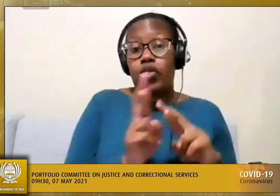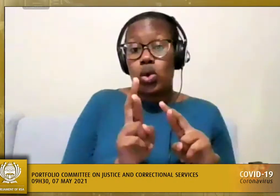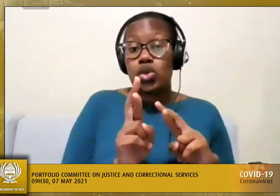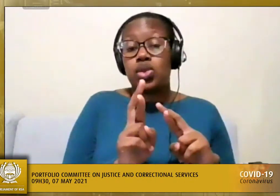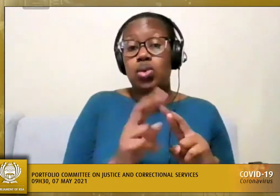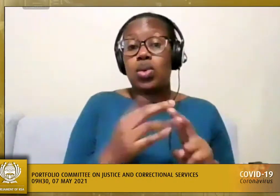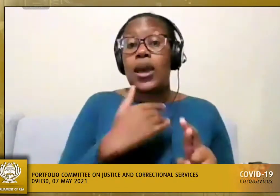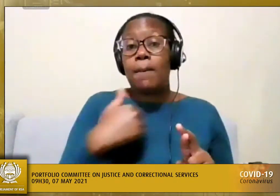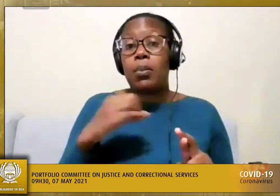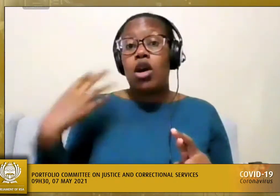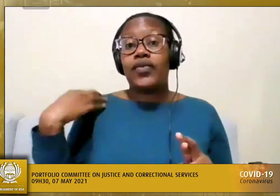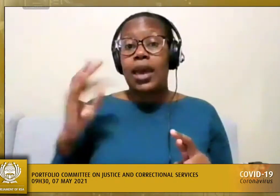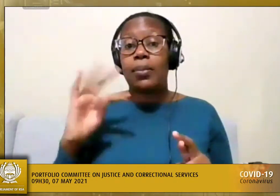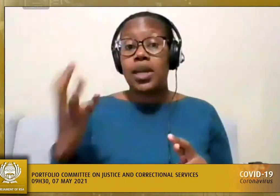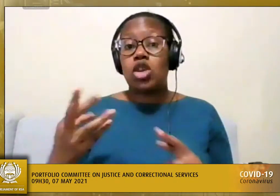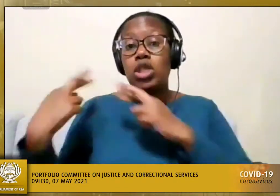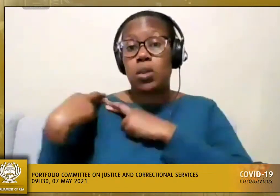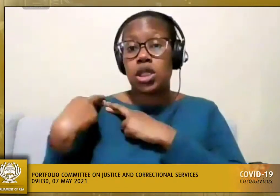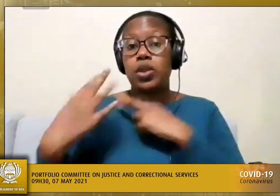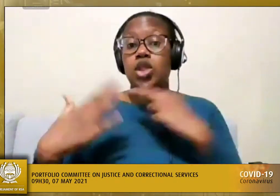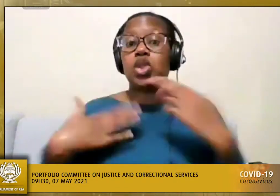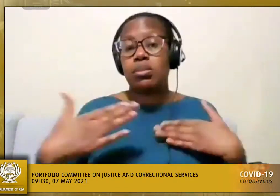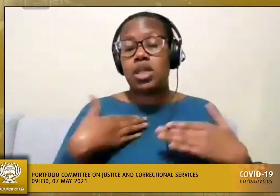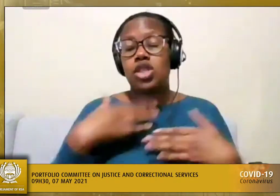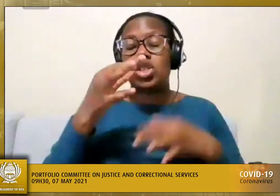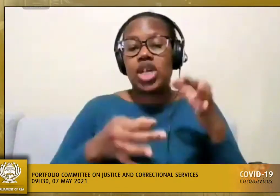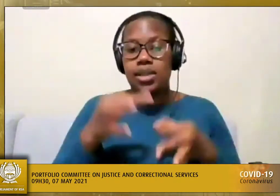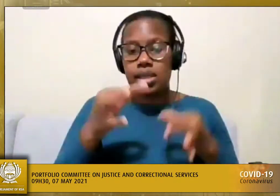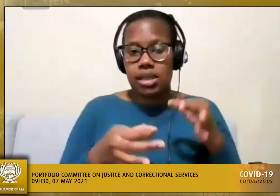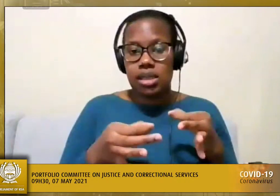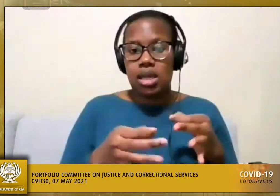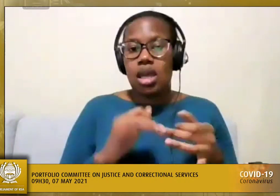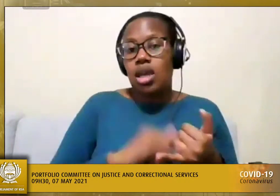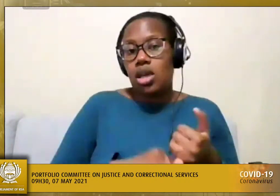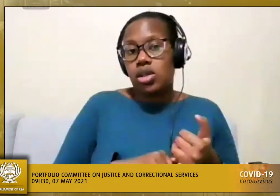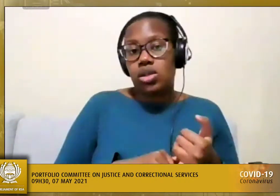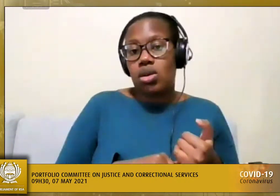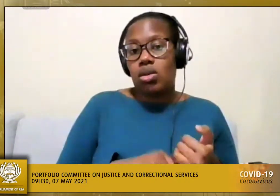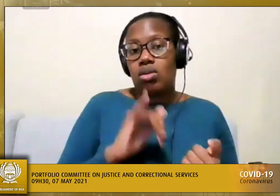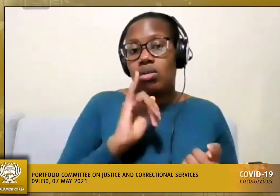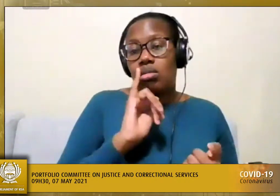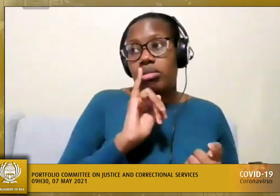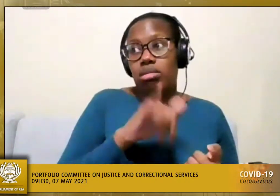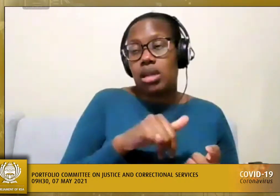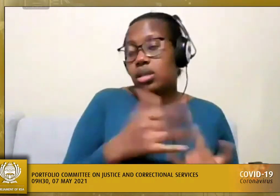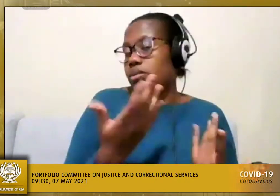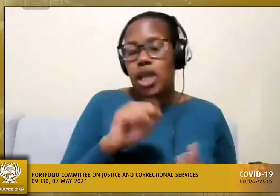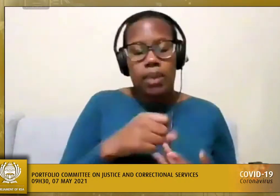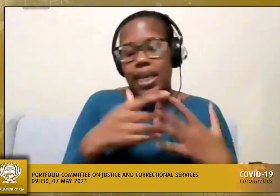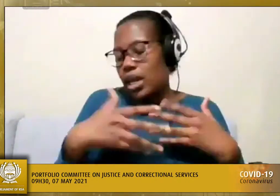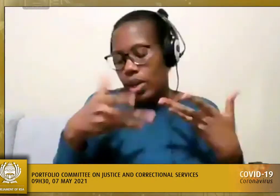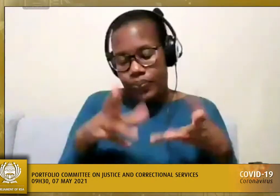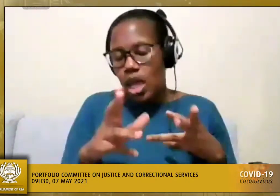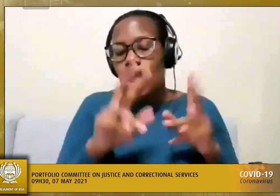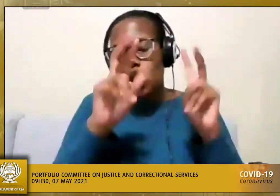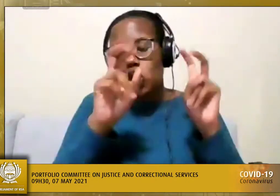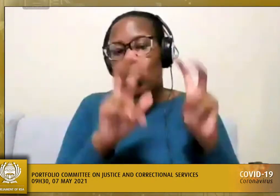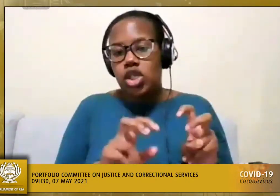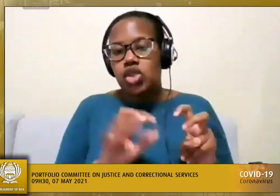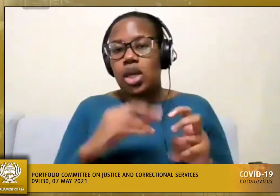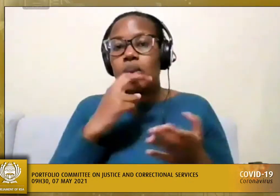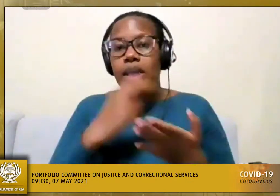of cabinet responsible for the administration of justice uh so that would probably if one yeah anyway those are all issues I think we